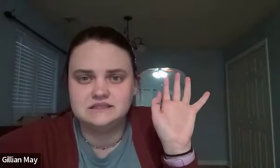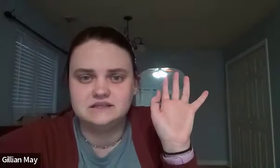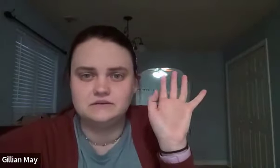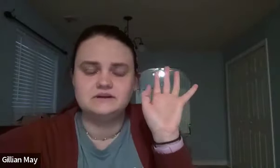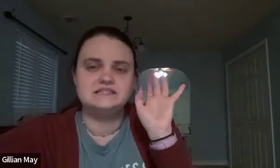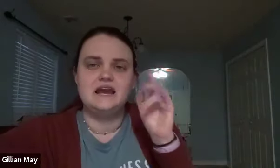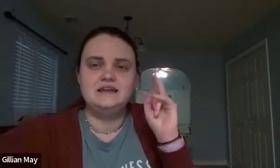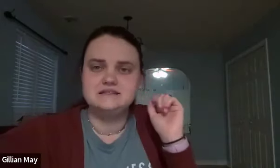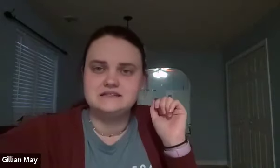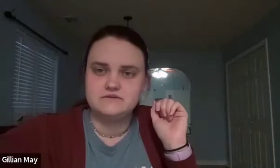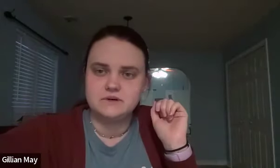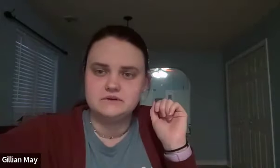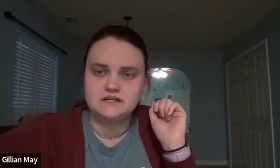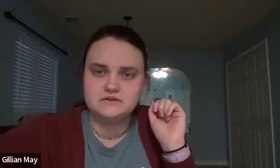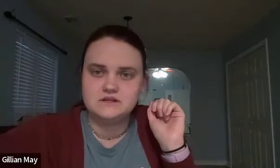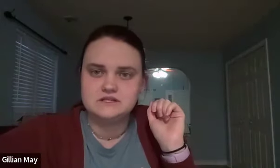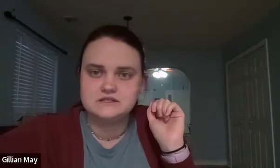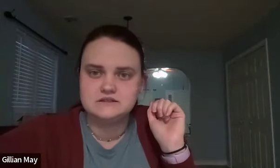see. See, I can't see everybody when I do this.